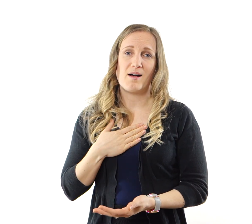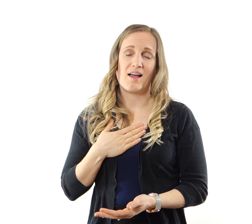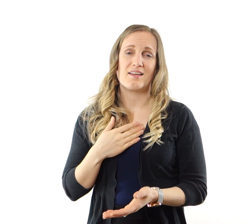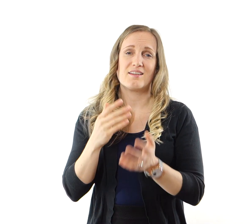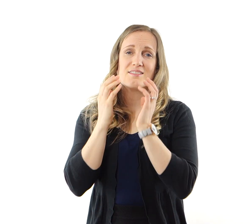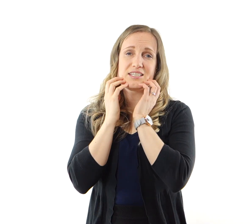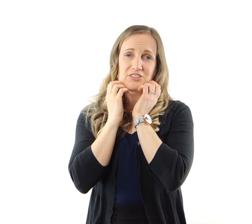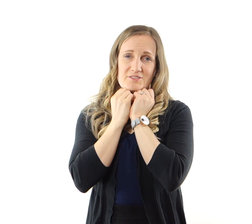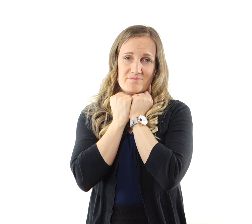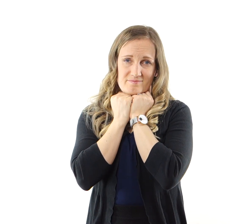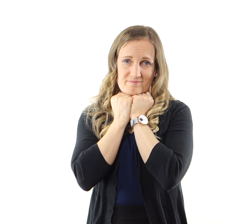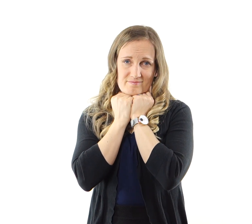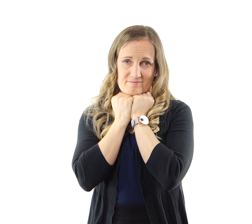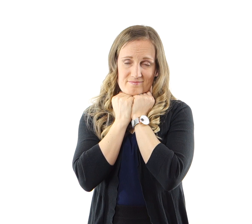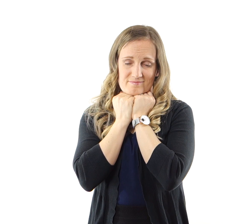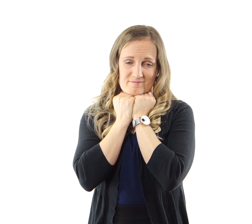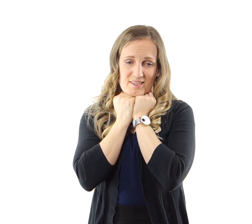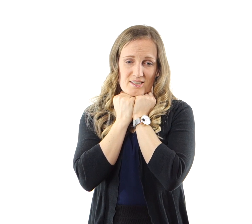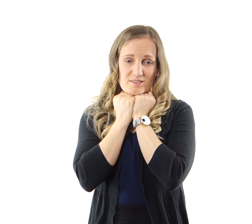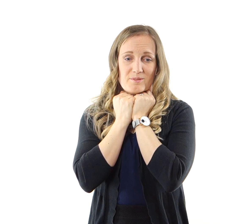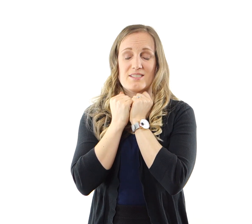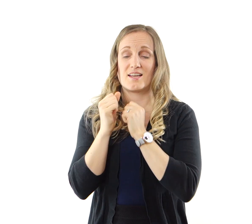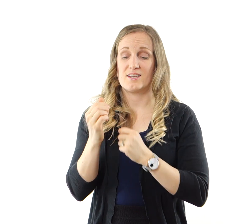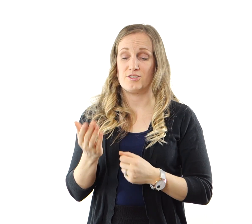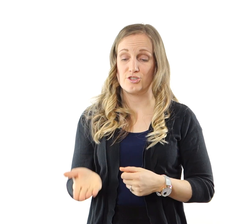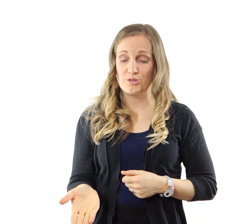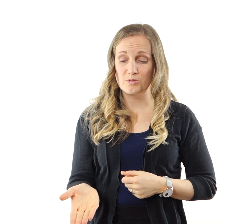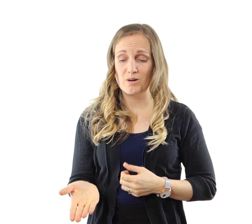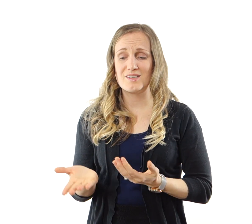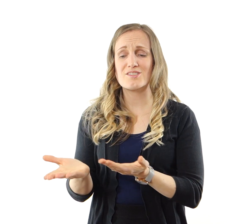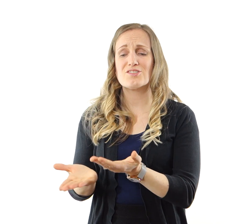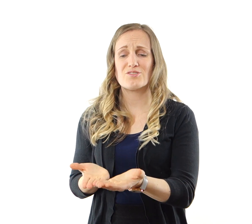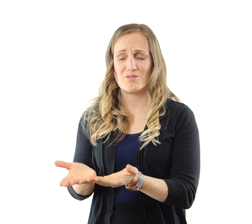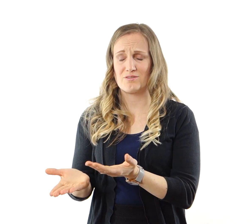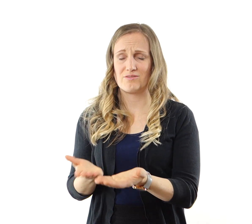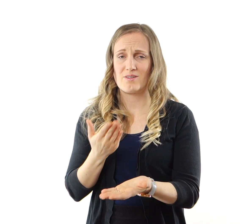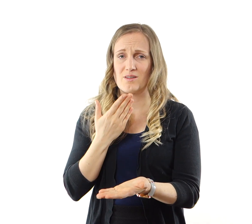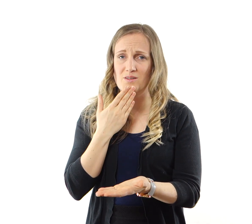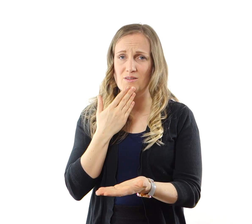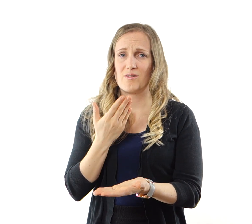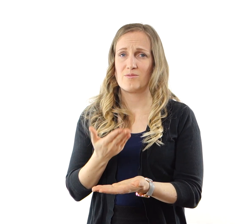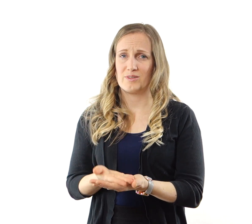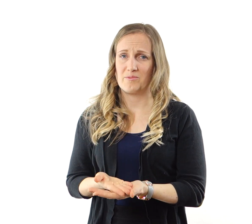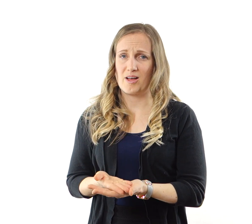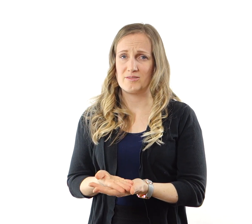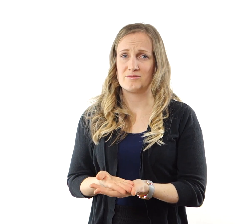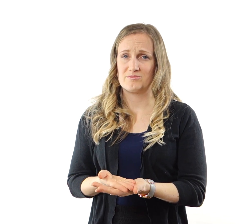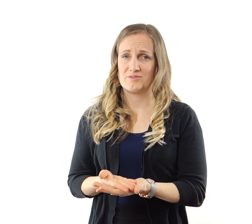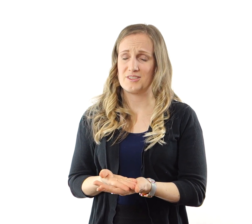My dear. So he's saying you serve really well. Did a good